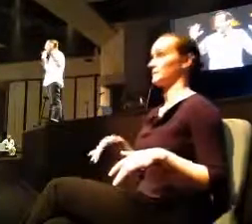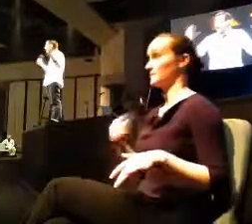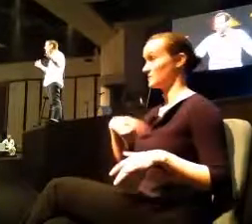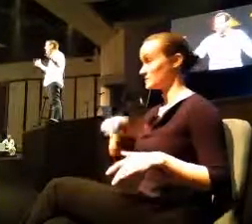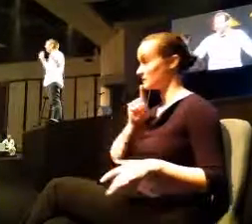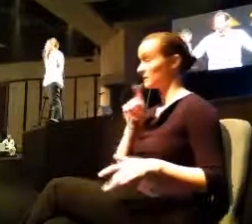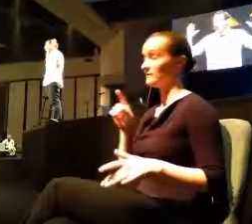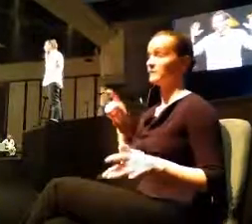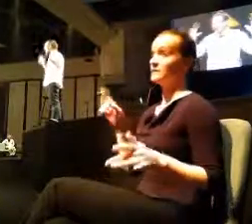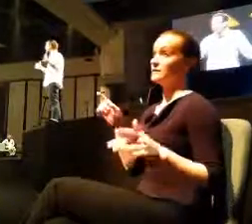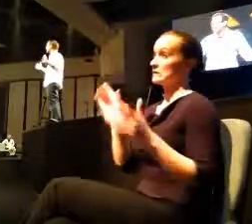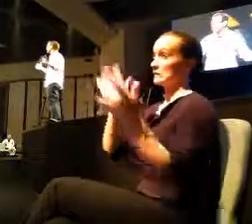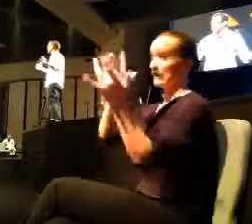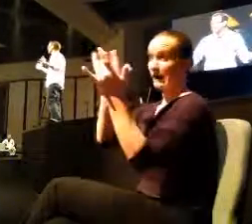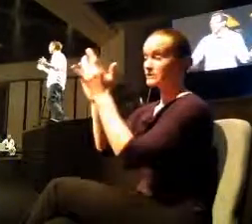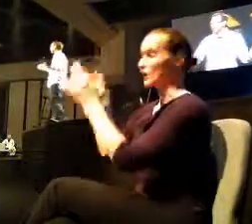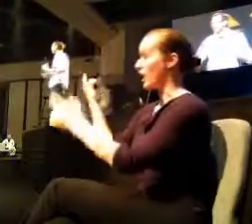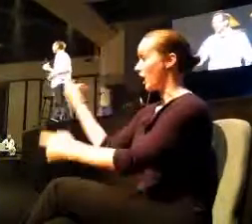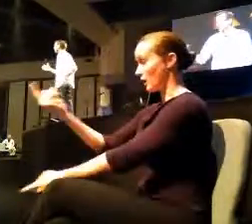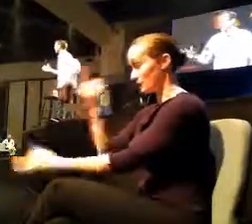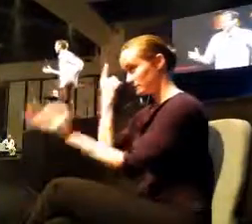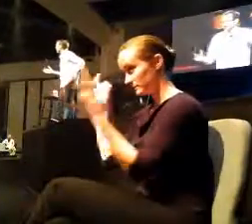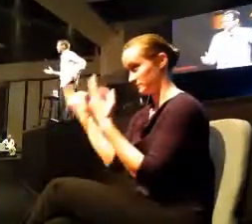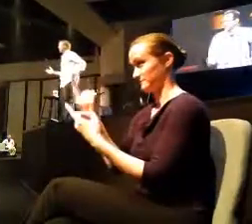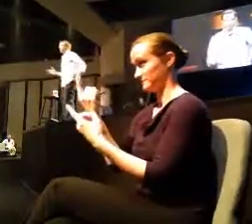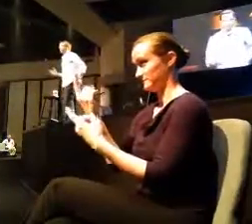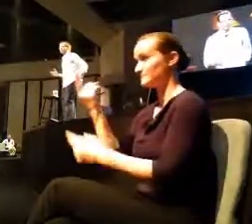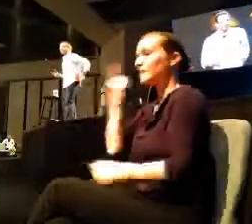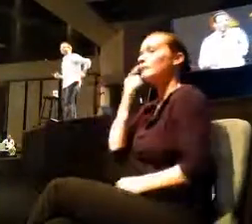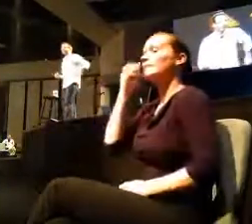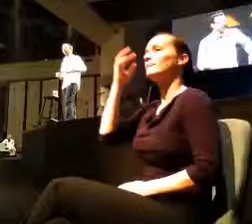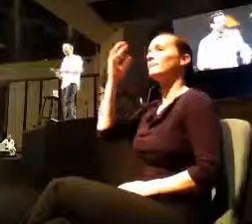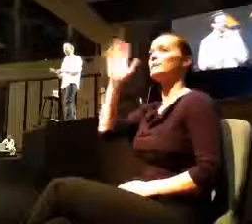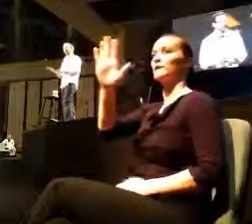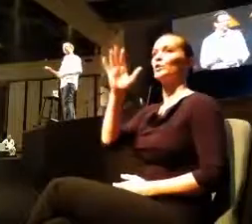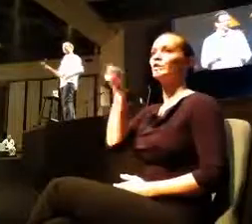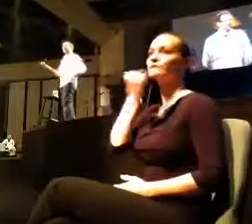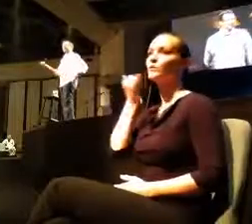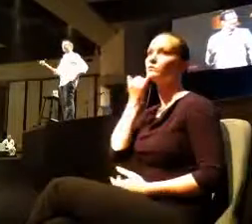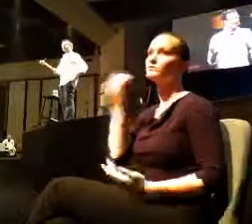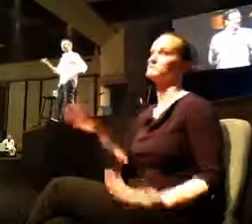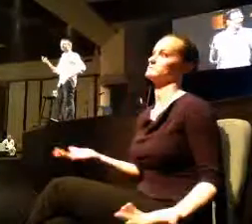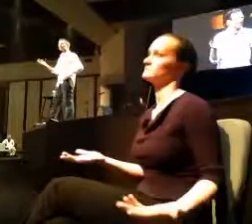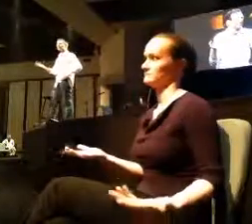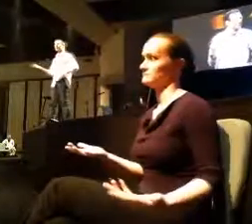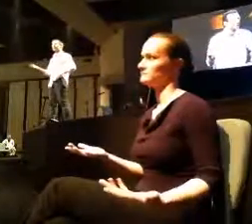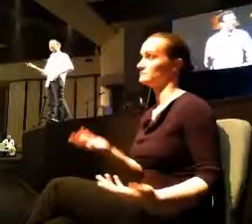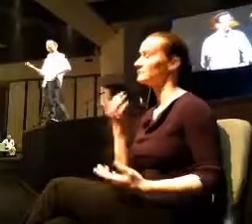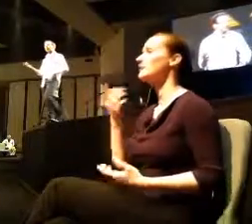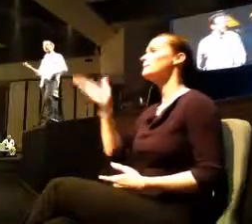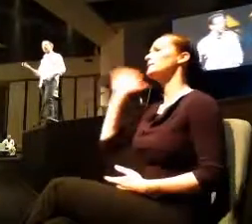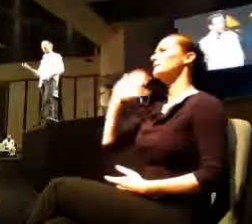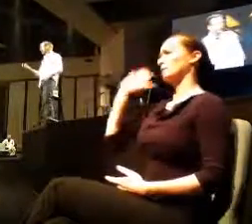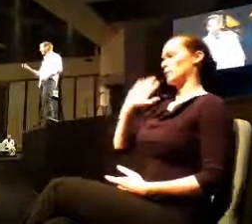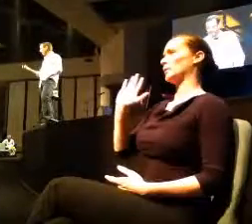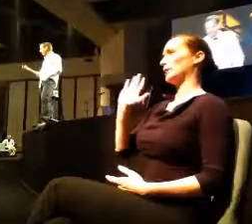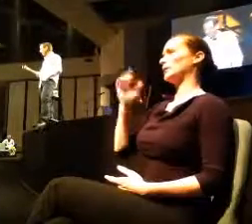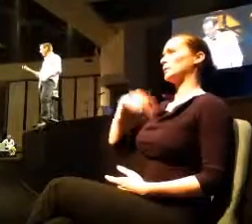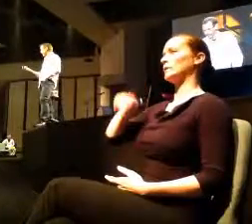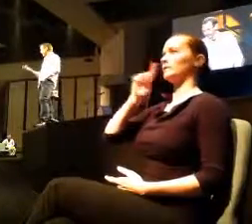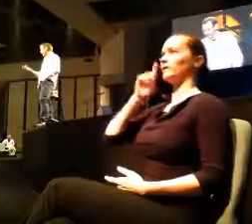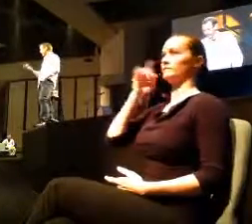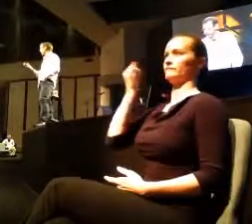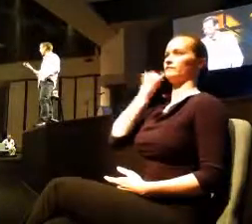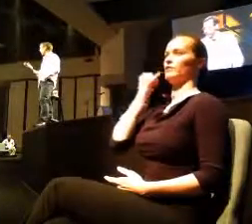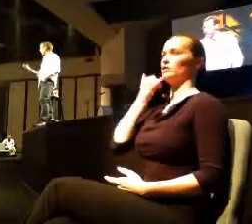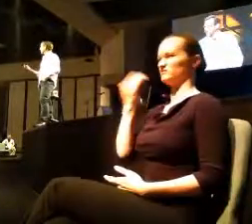way imaginable all of the time. Think about your cell phone, for instance. You know, it used to be that we would think of a cell